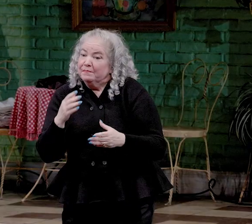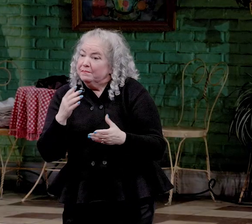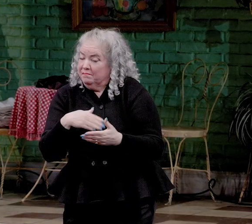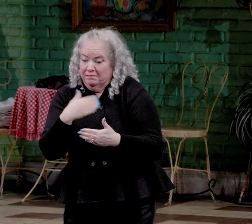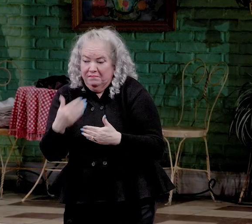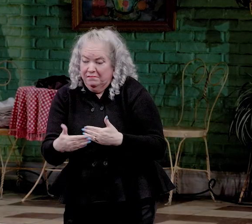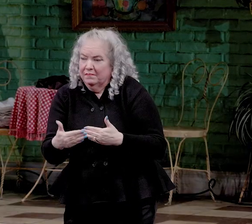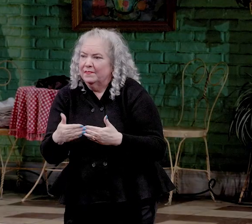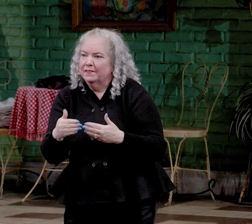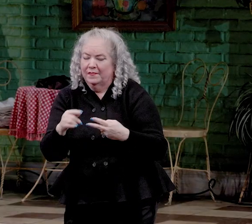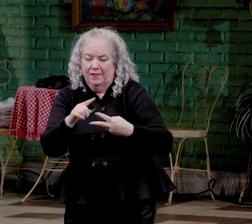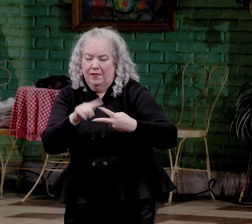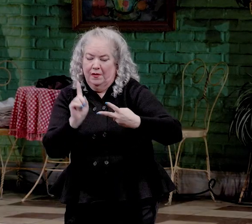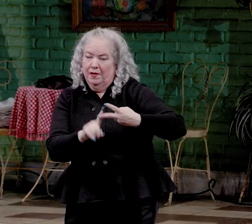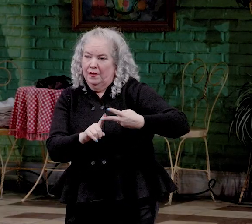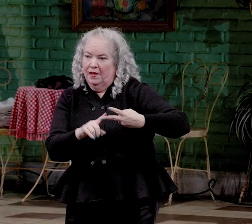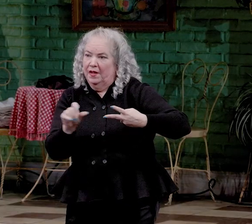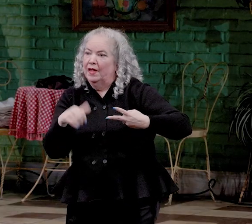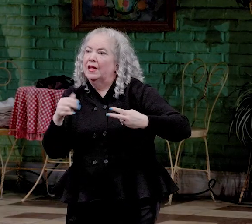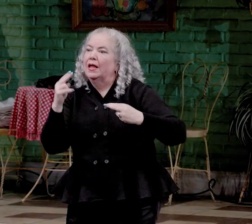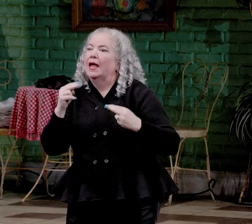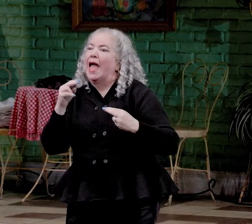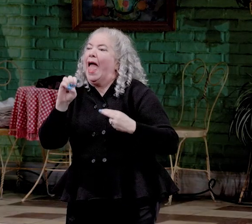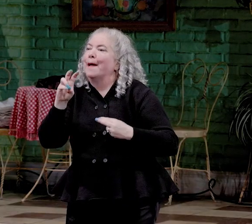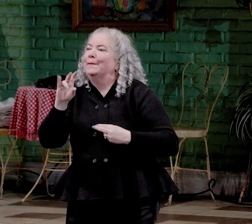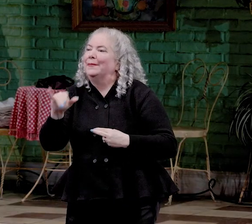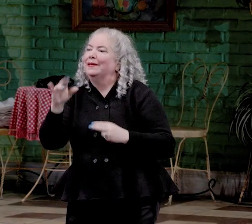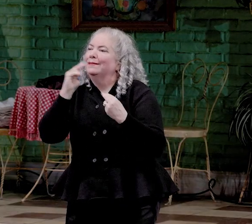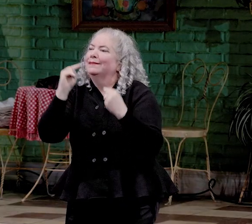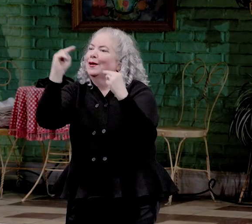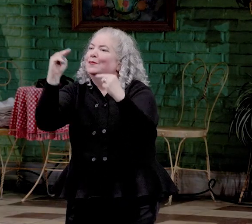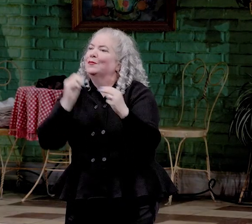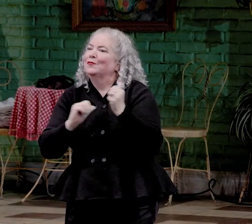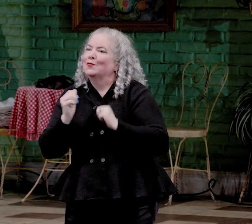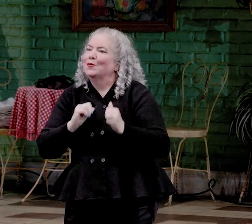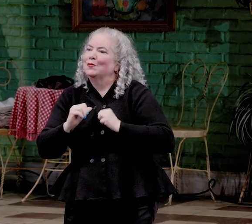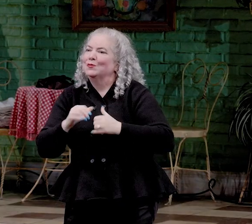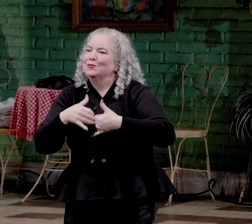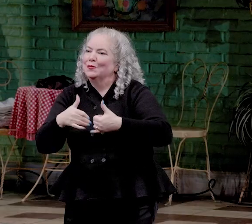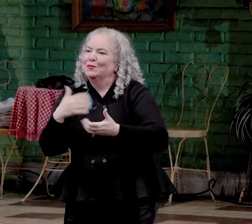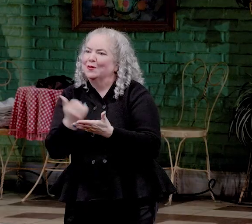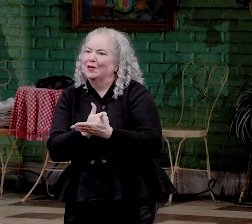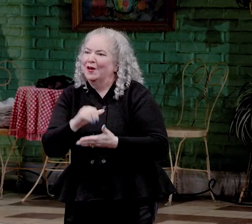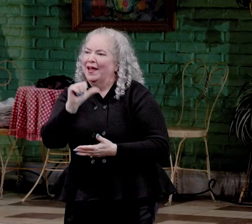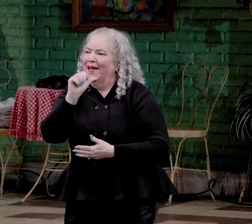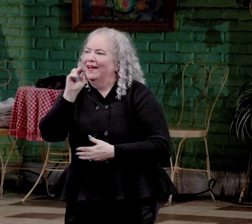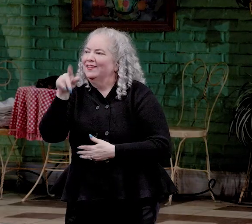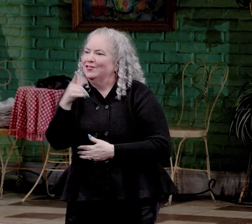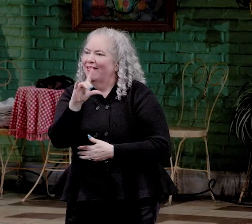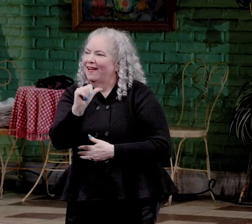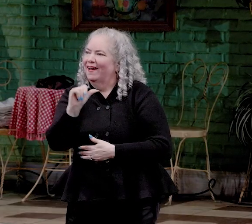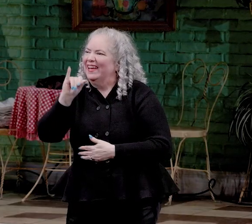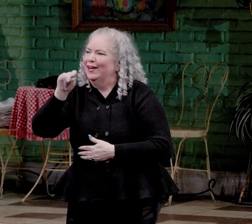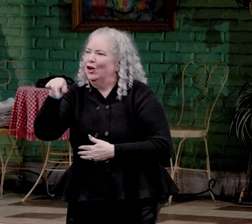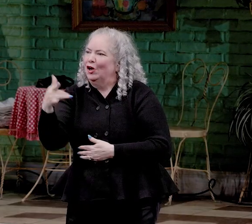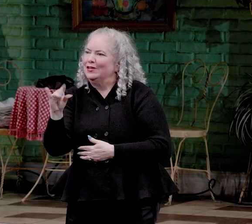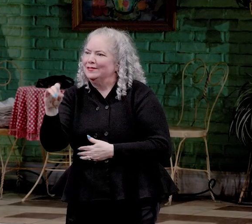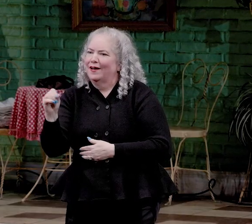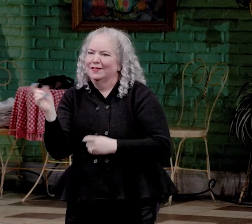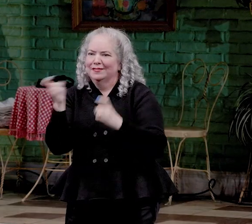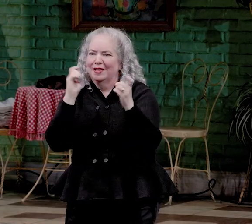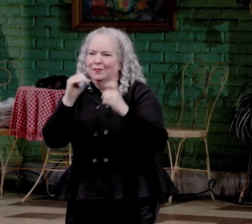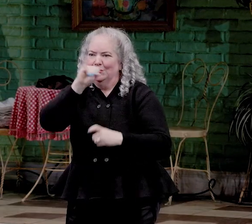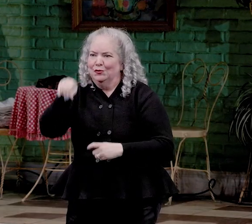exuberant Emmy-nominated performance seen on PBS, award-winning actress Angela Ingersoll celebrates Judy Garland